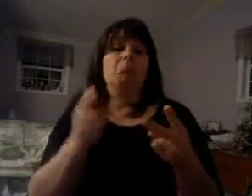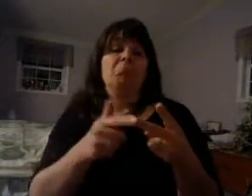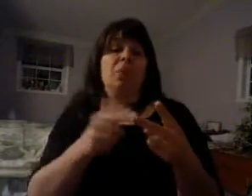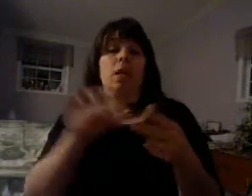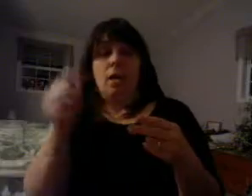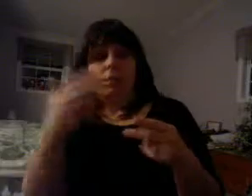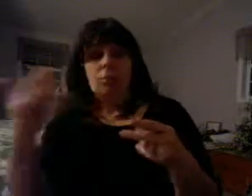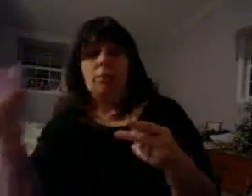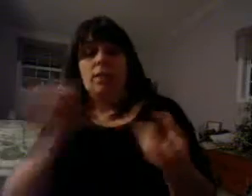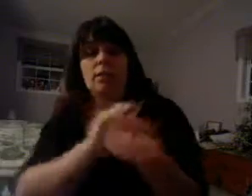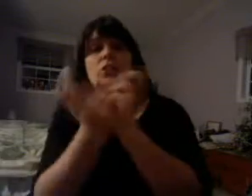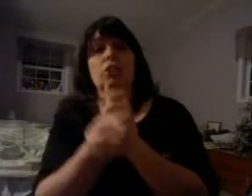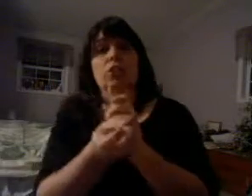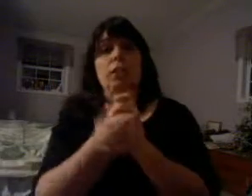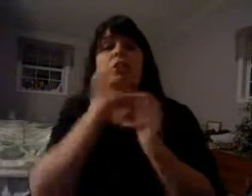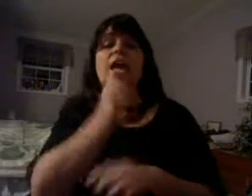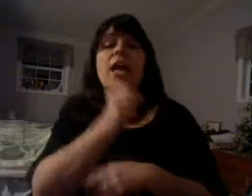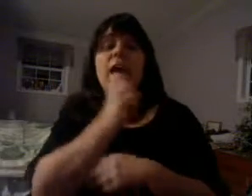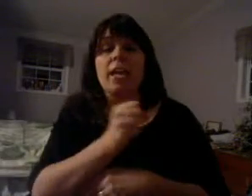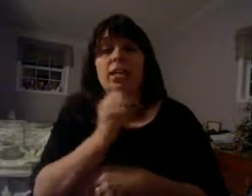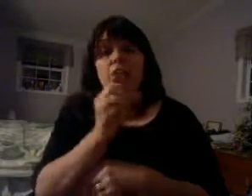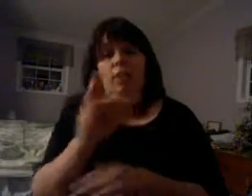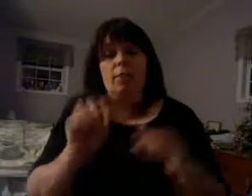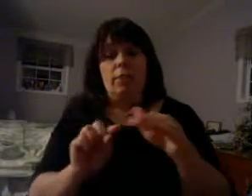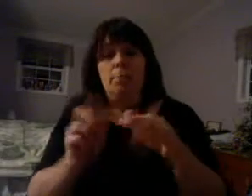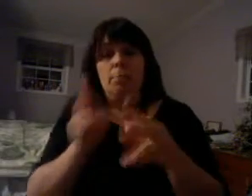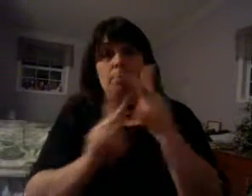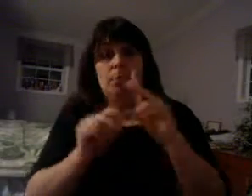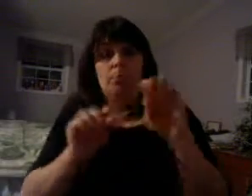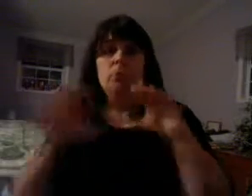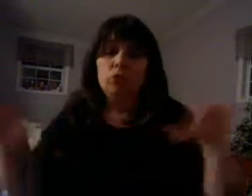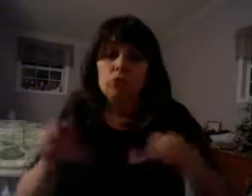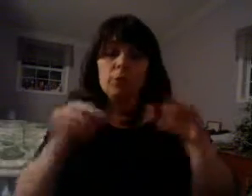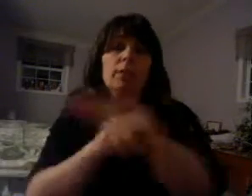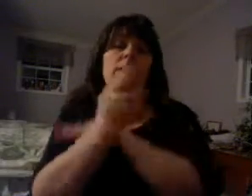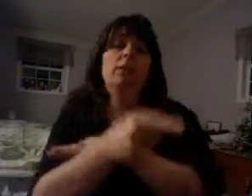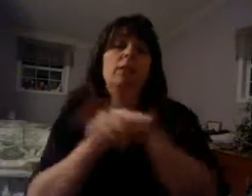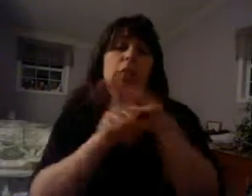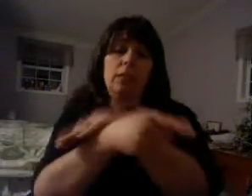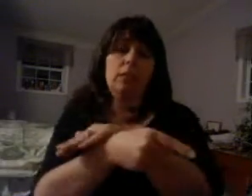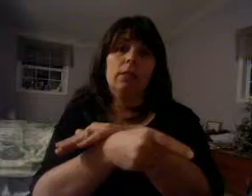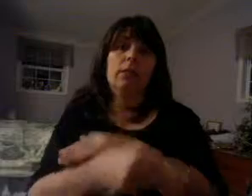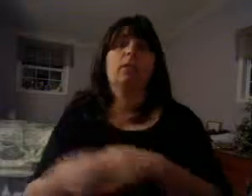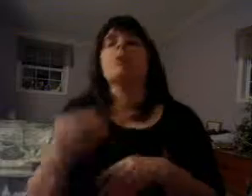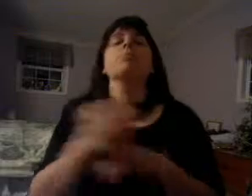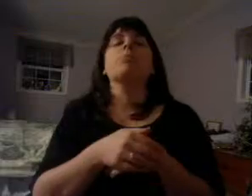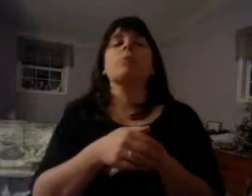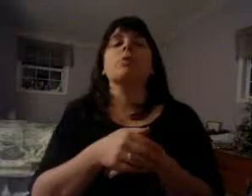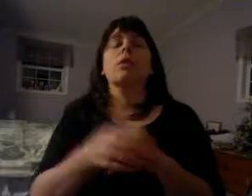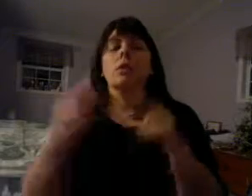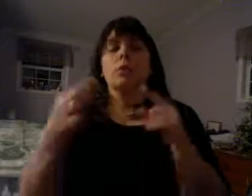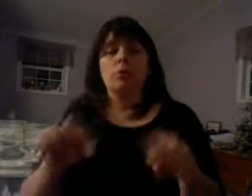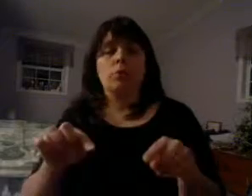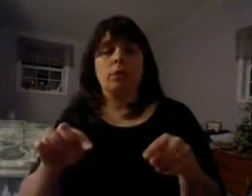political claims to the contrary, there wasn't an increase, there was not an increase in juvenile homicides in Baltimore, or apparently